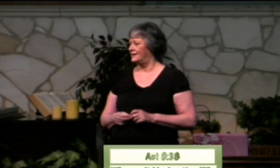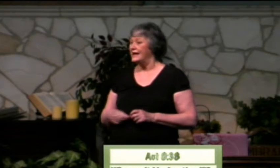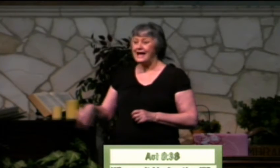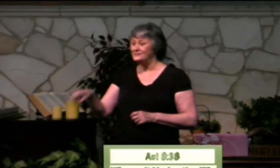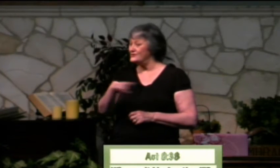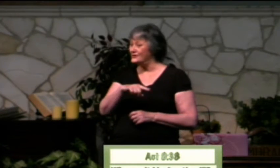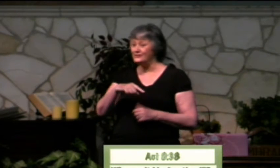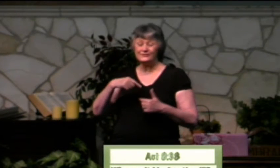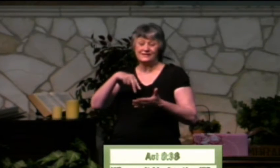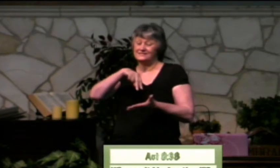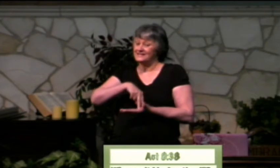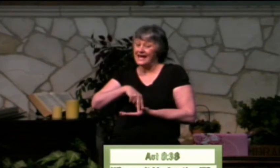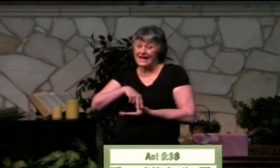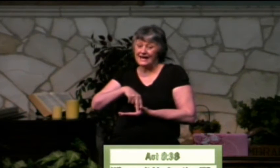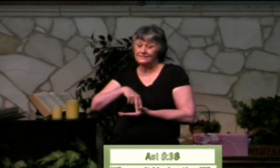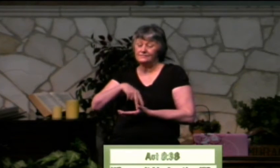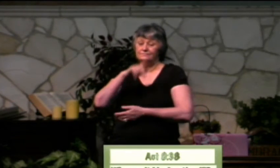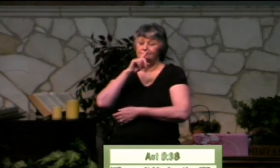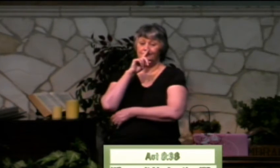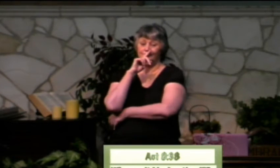And you can stand